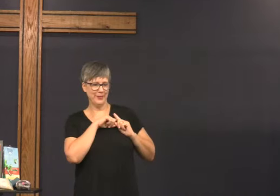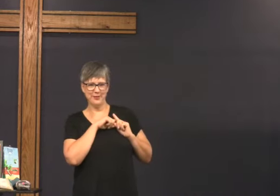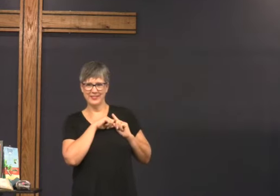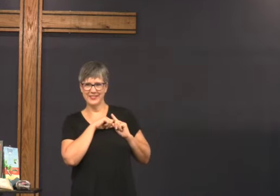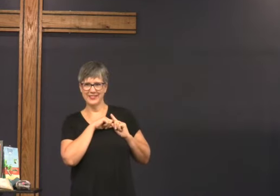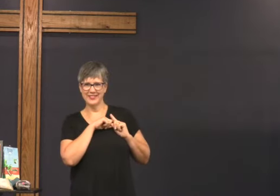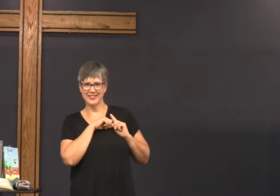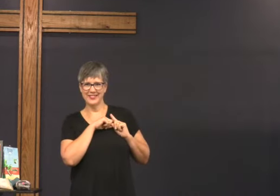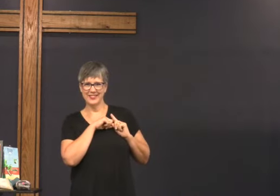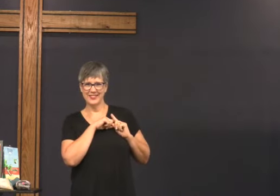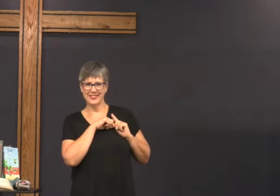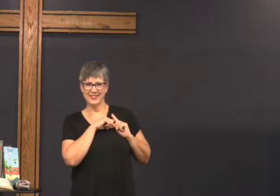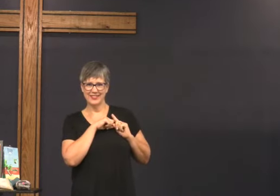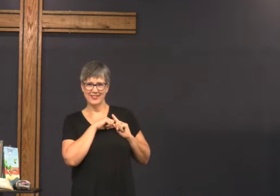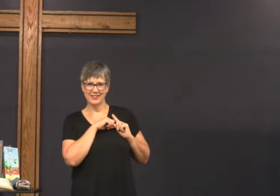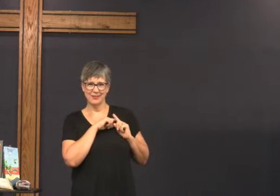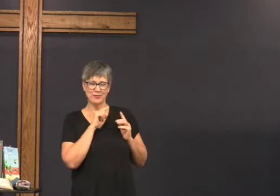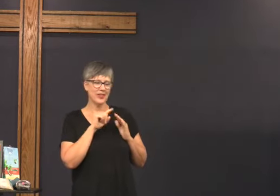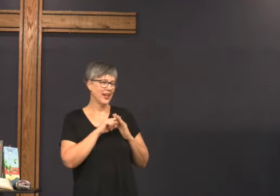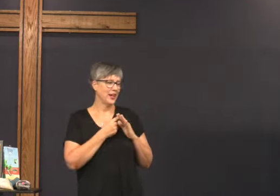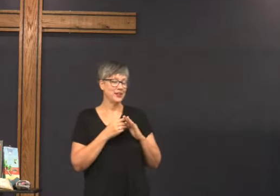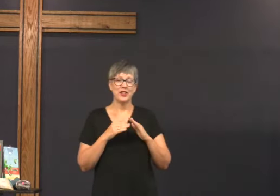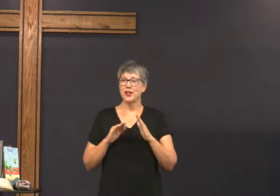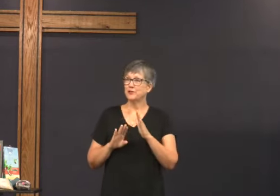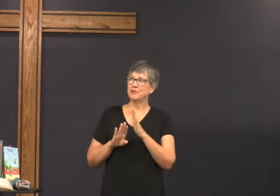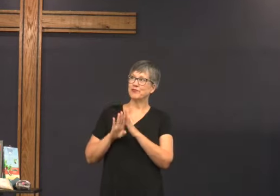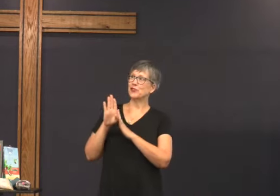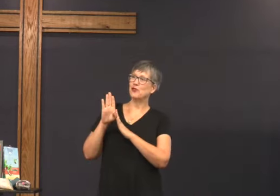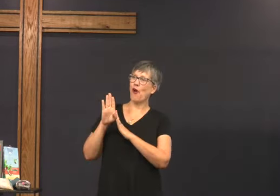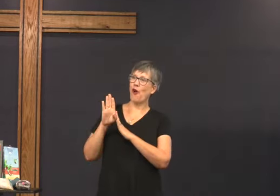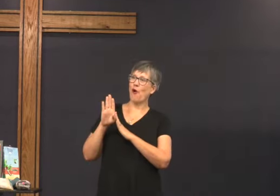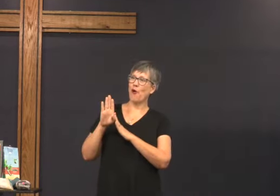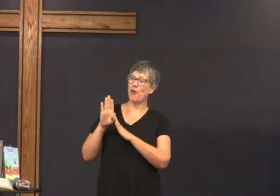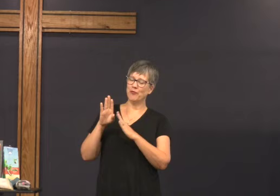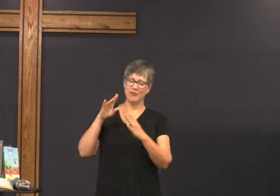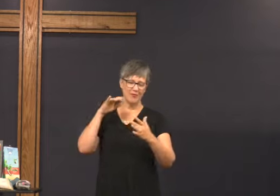I immediately accepted Christ. And from then on,